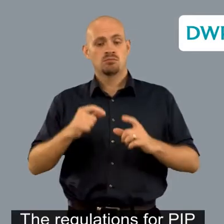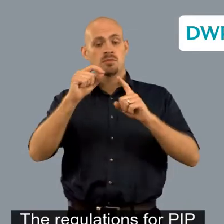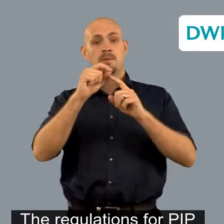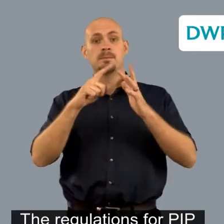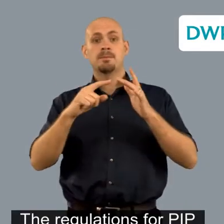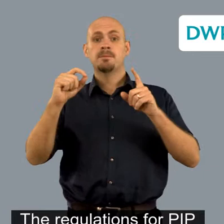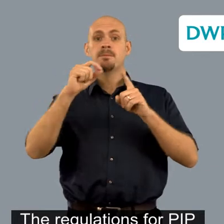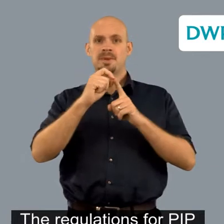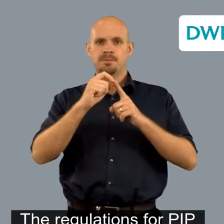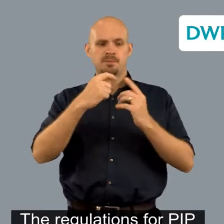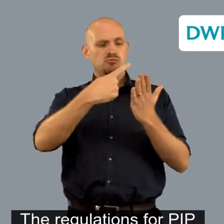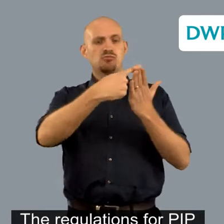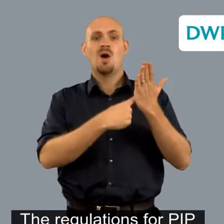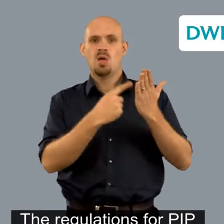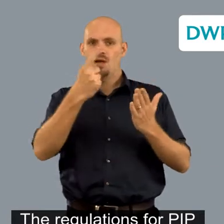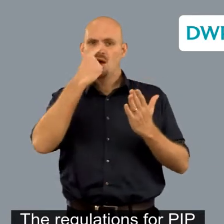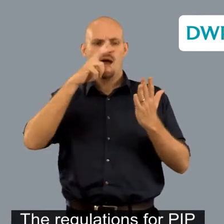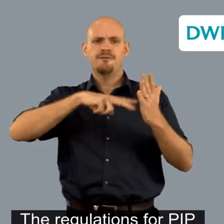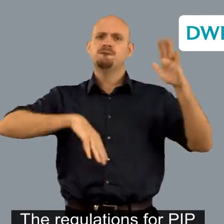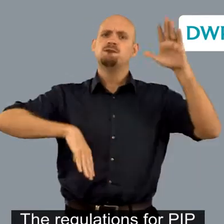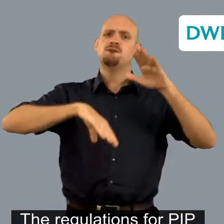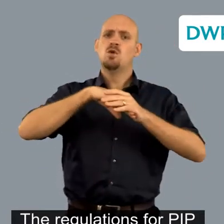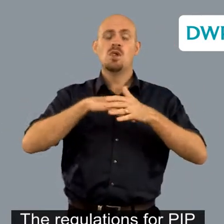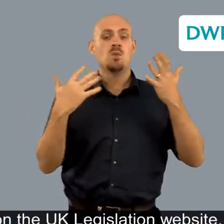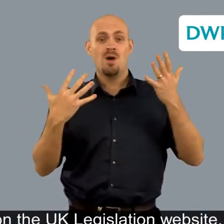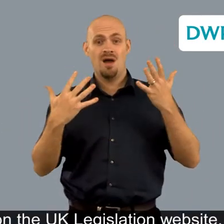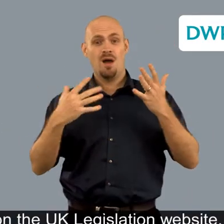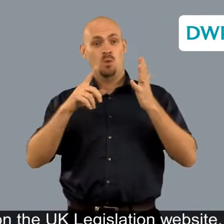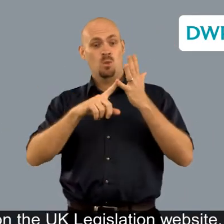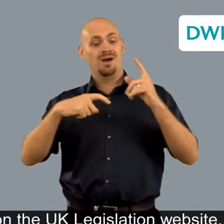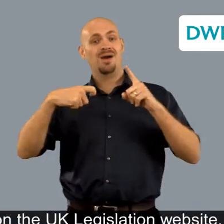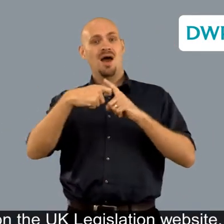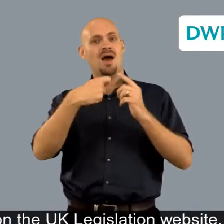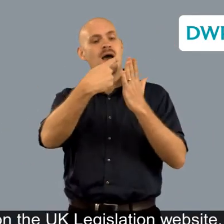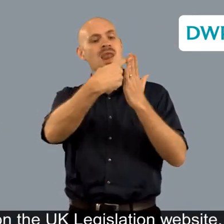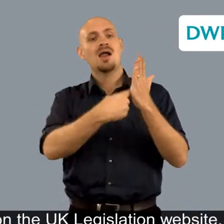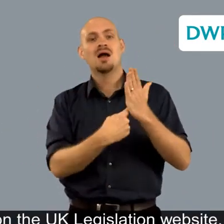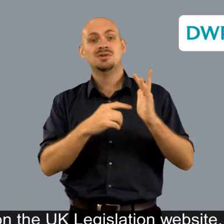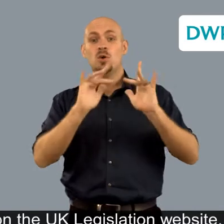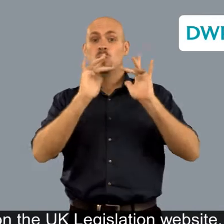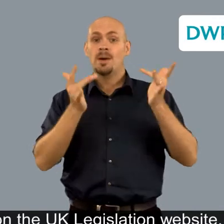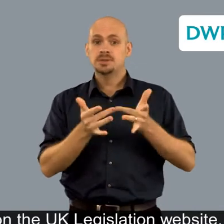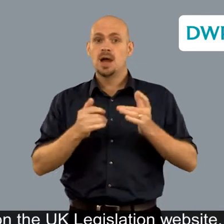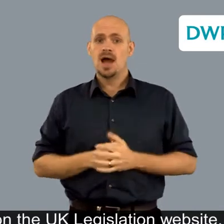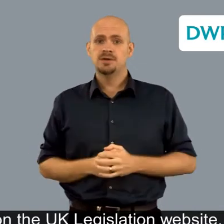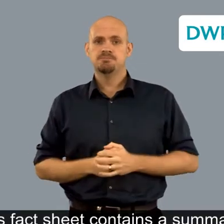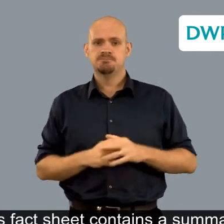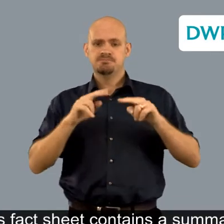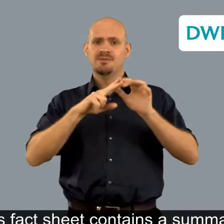The regulations for PIP can be viewed in full on the UK legislation website.